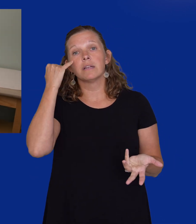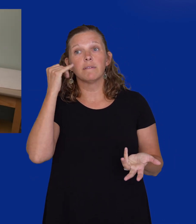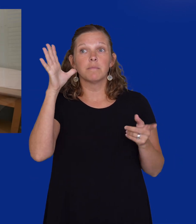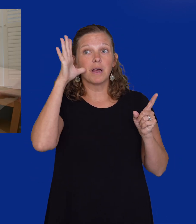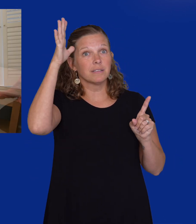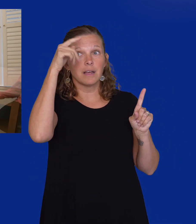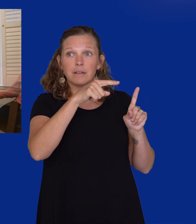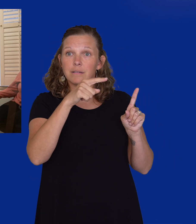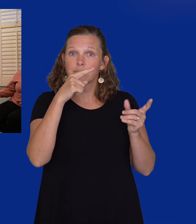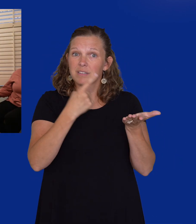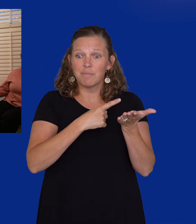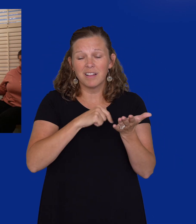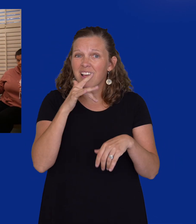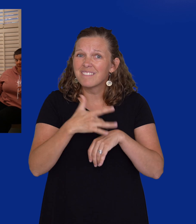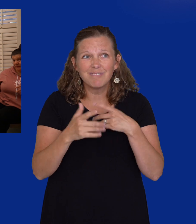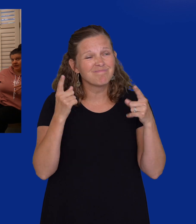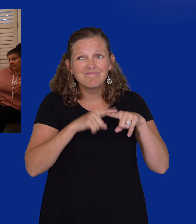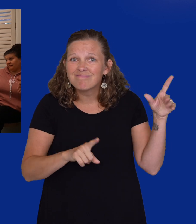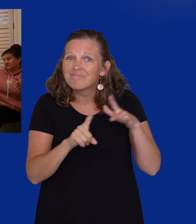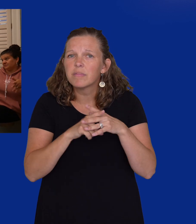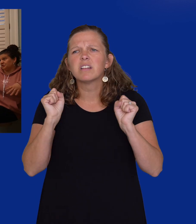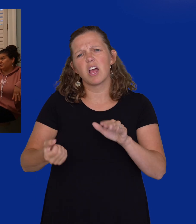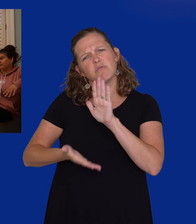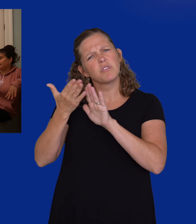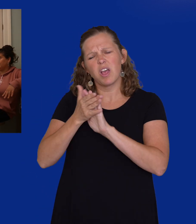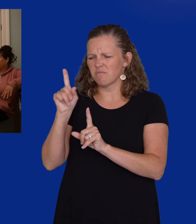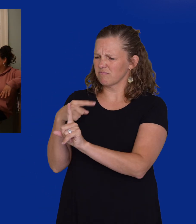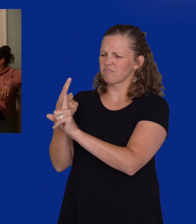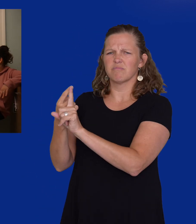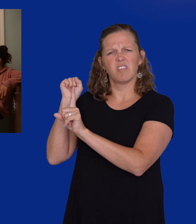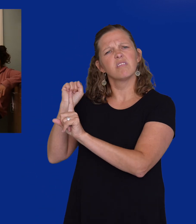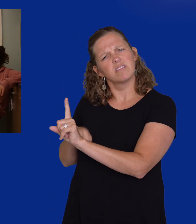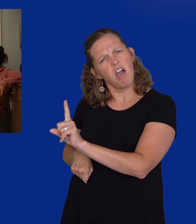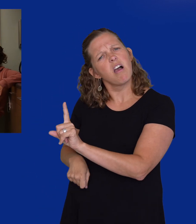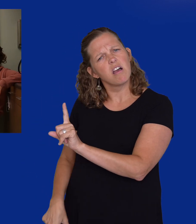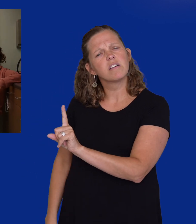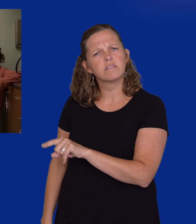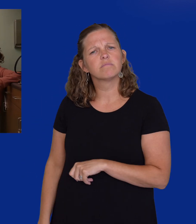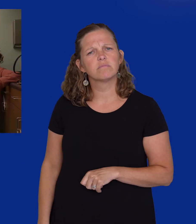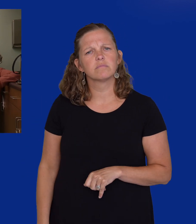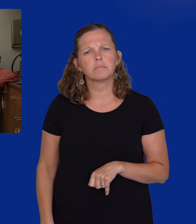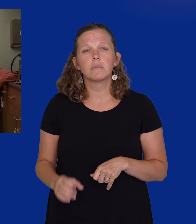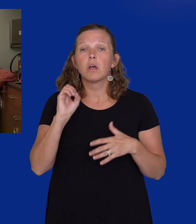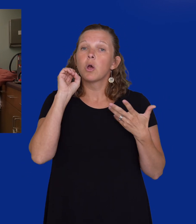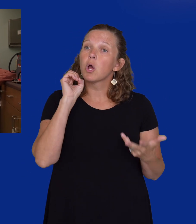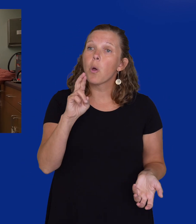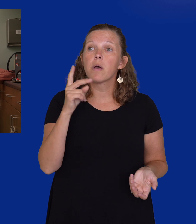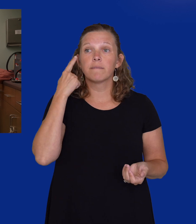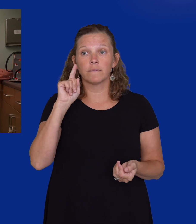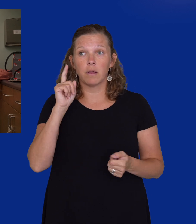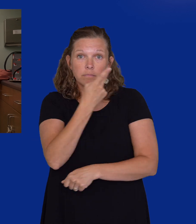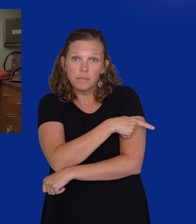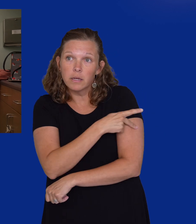If parent samples aren't available, we can still run this test for the patient alone or for